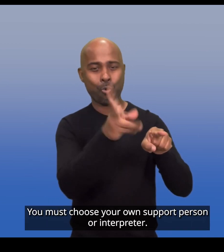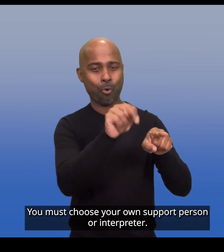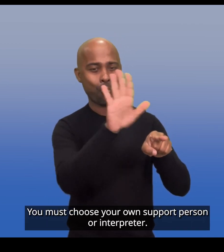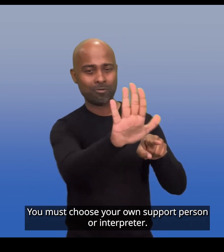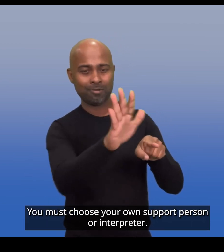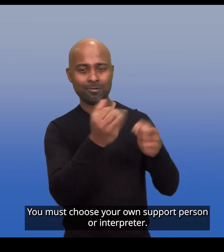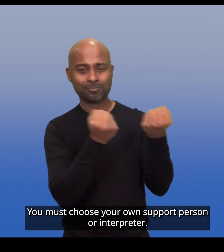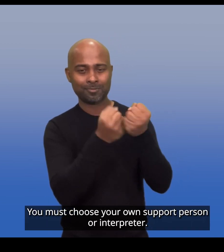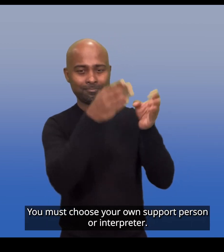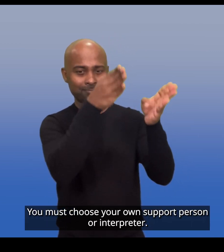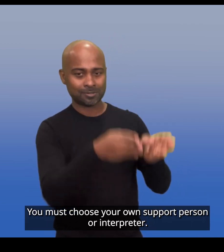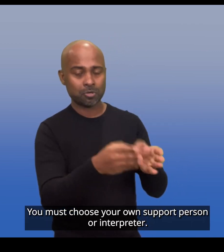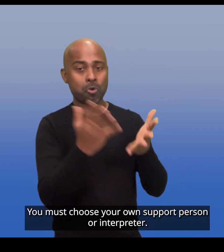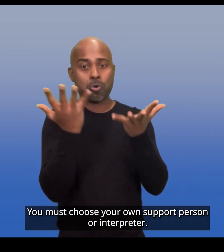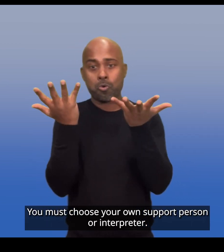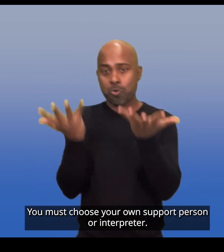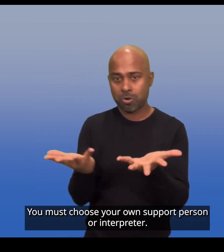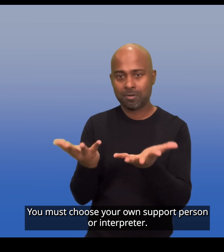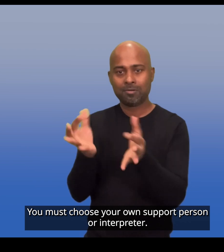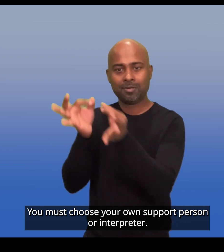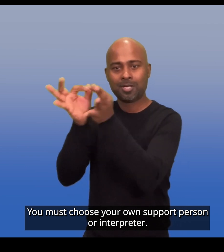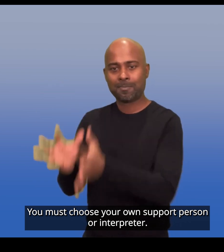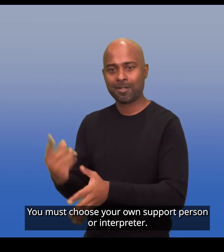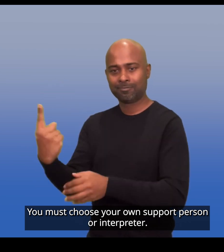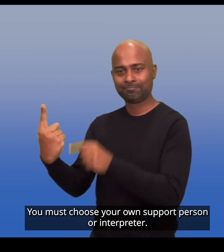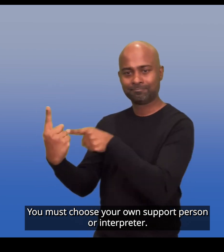own support person or interpreter.